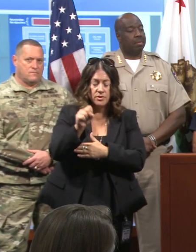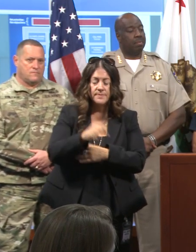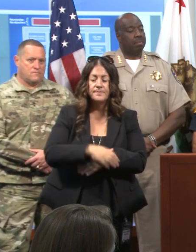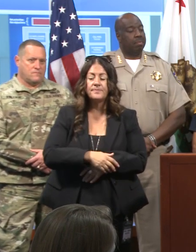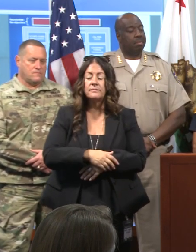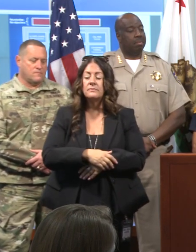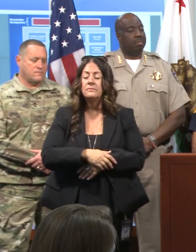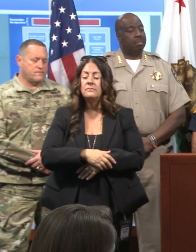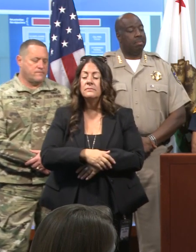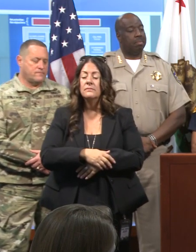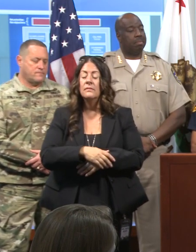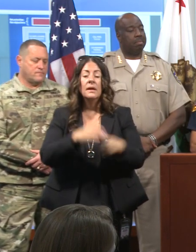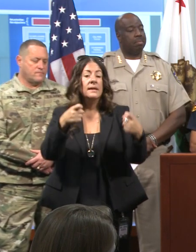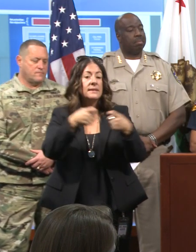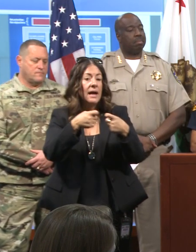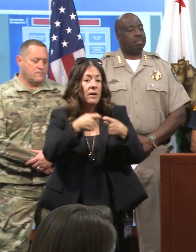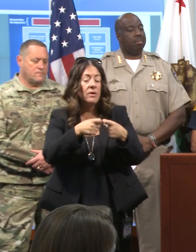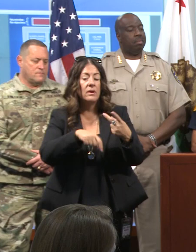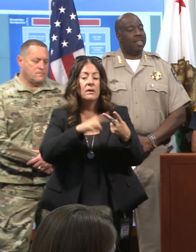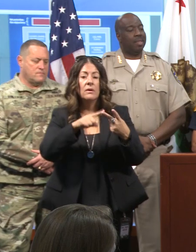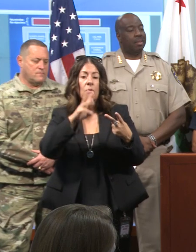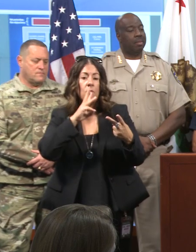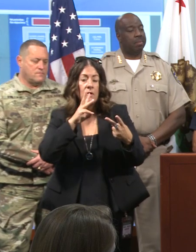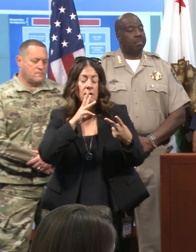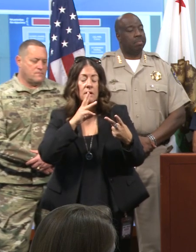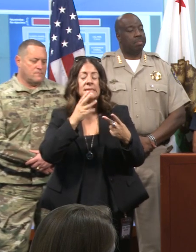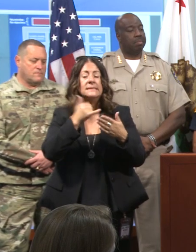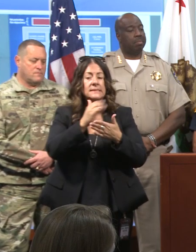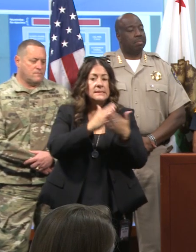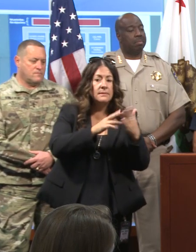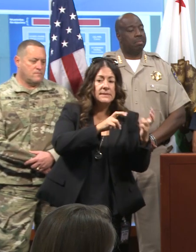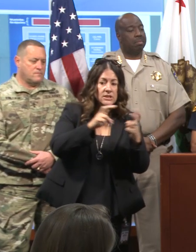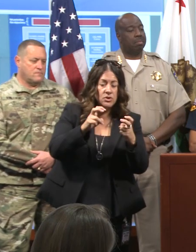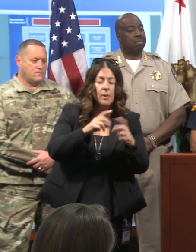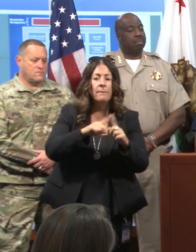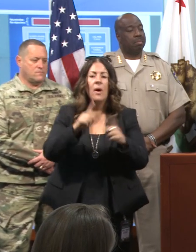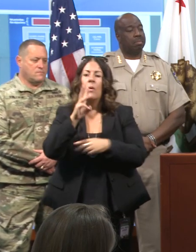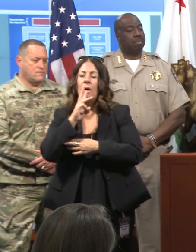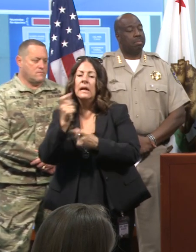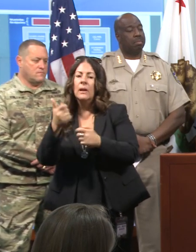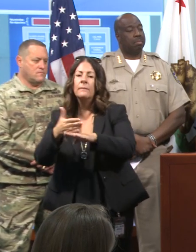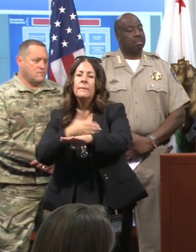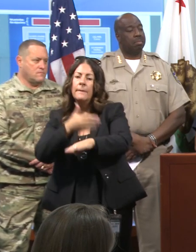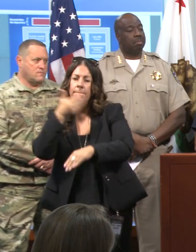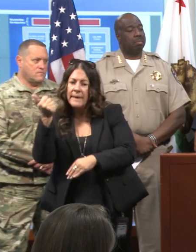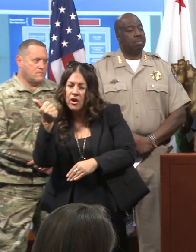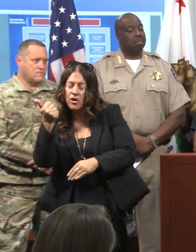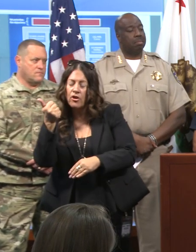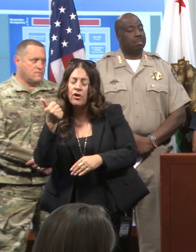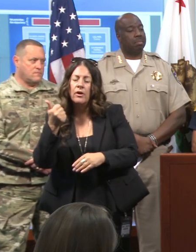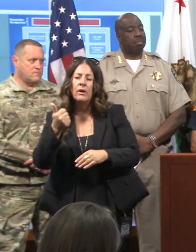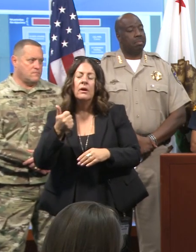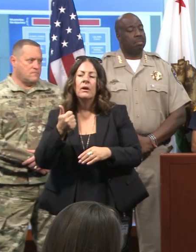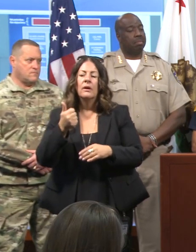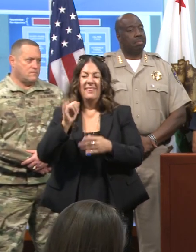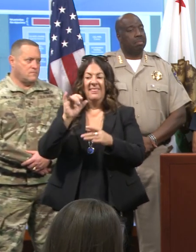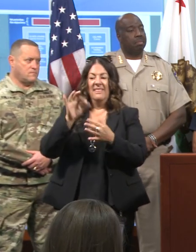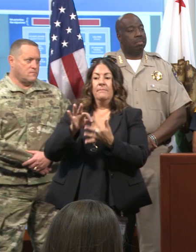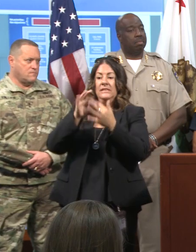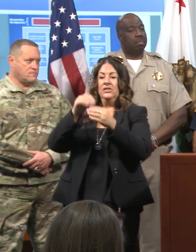water continue to be a little bit of an issue. The water's better now, although in the area directly impacted by the